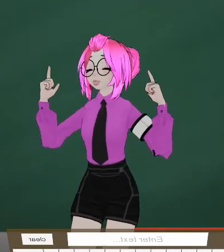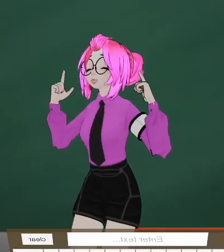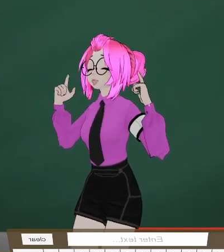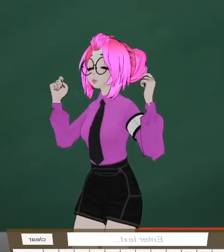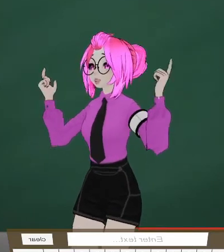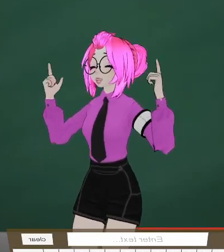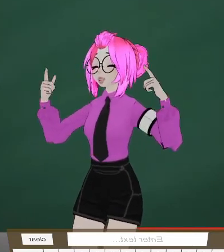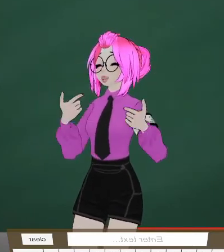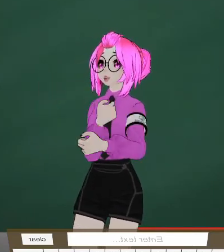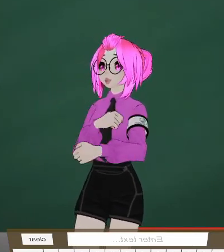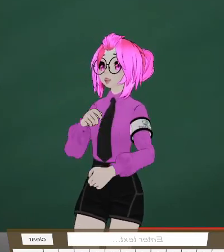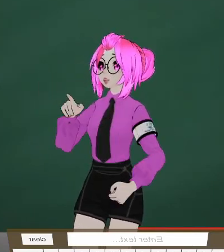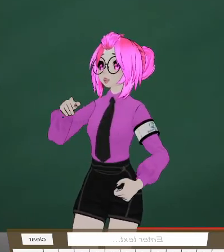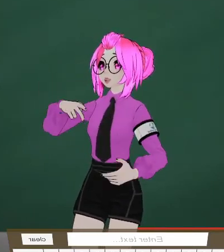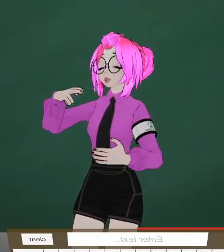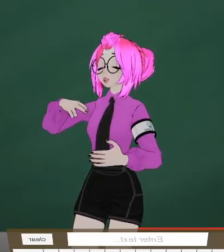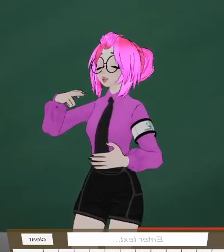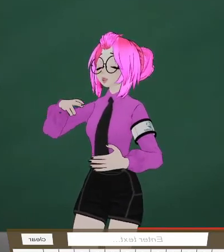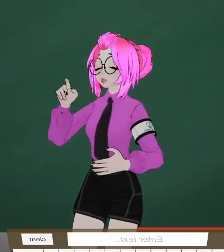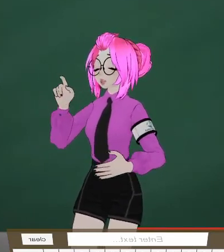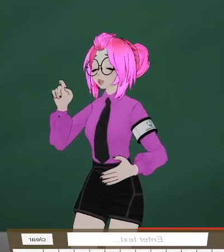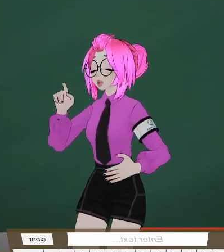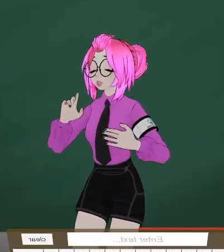and safety juice i think i also saw you jump up and down do you have a question